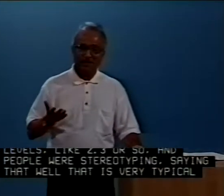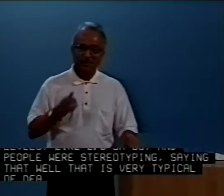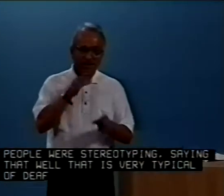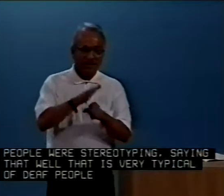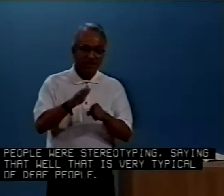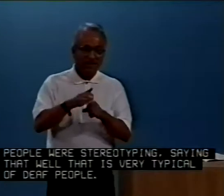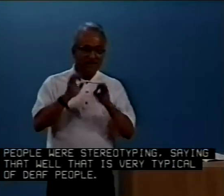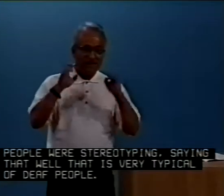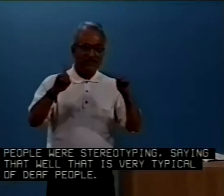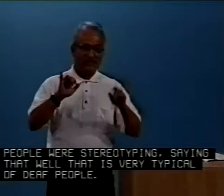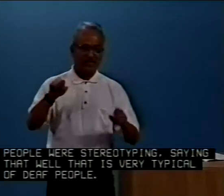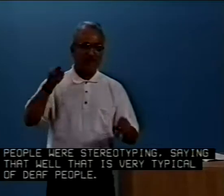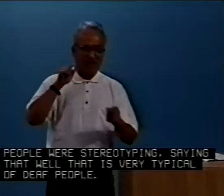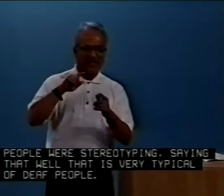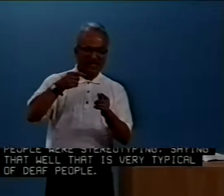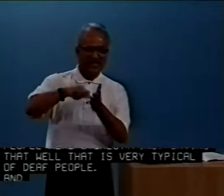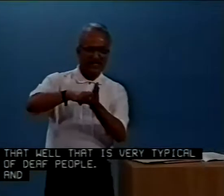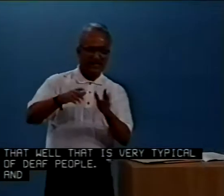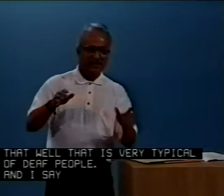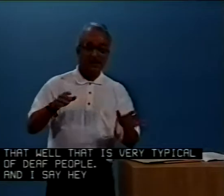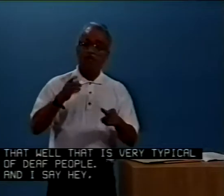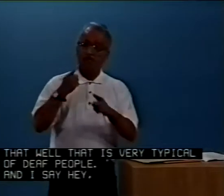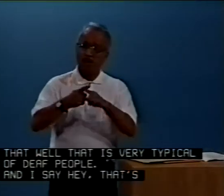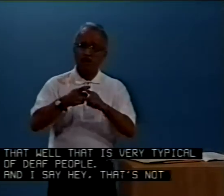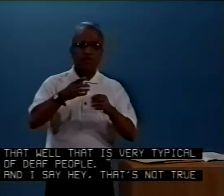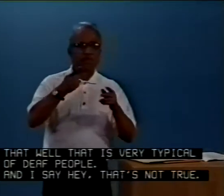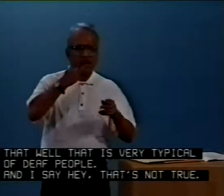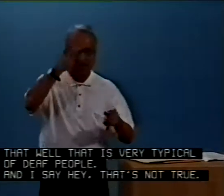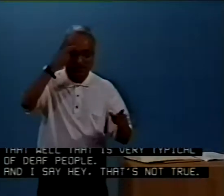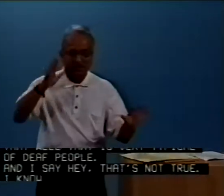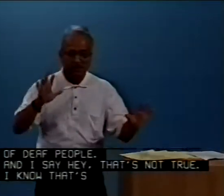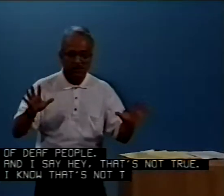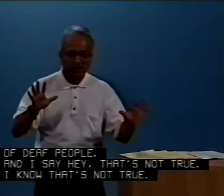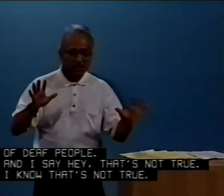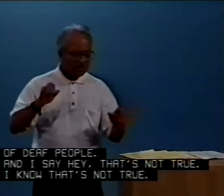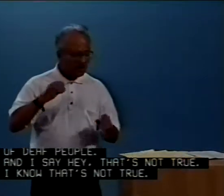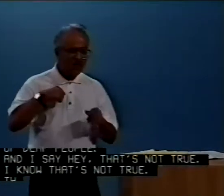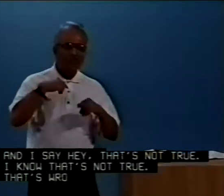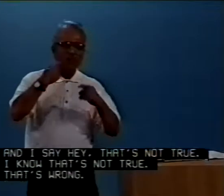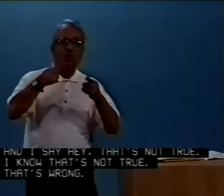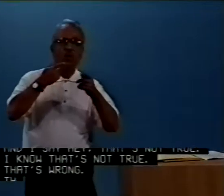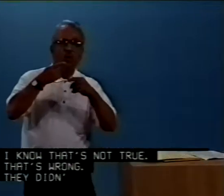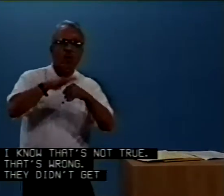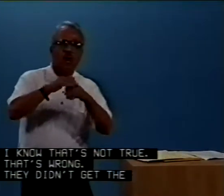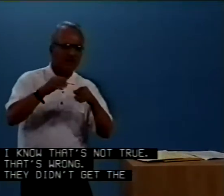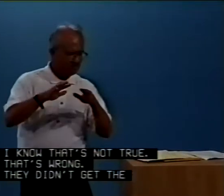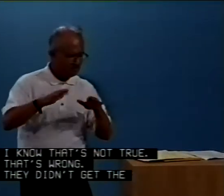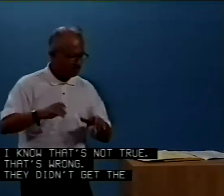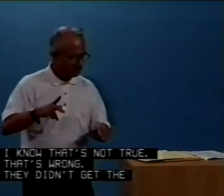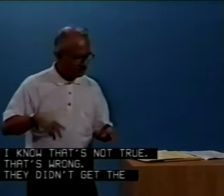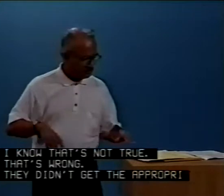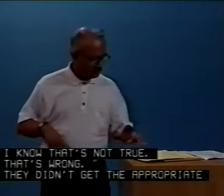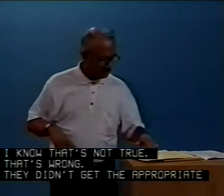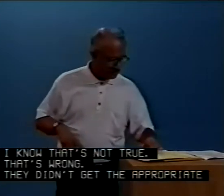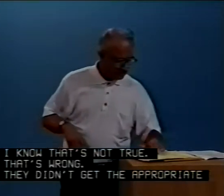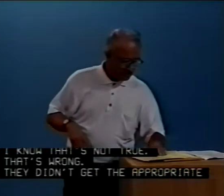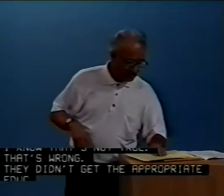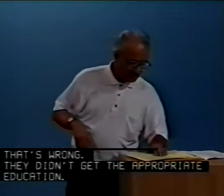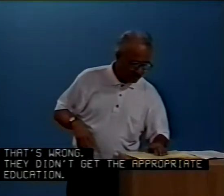wrong. They didn't get the appropriate education. That's the problem. And you're having to work with parents as well on this.